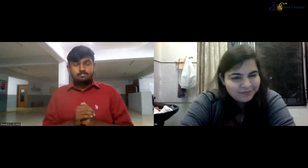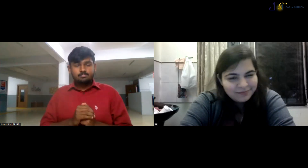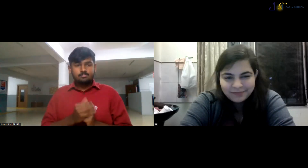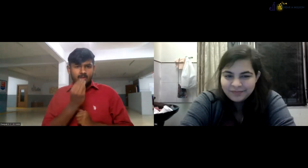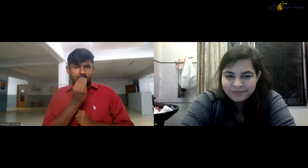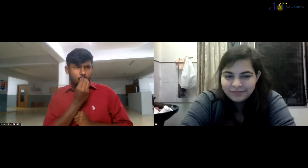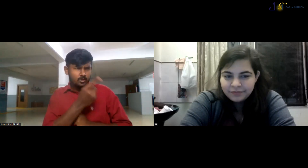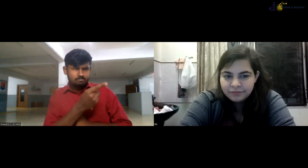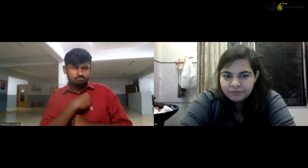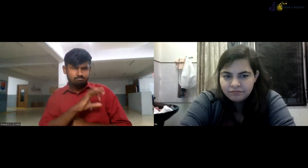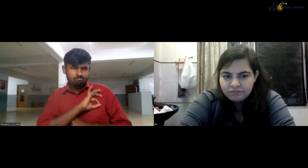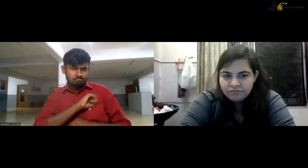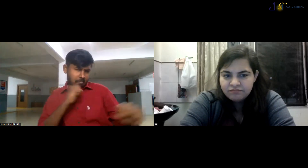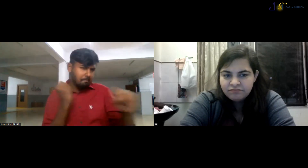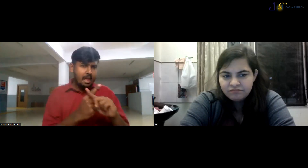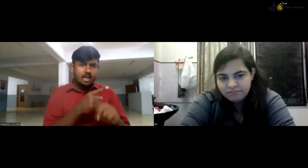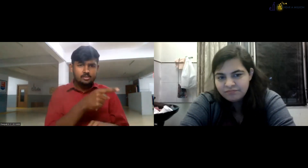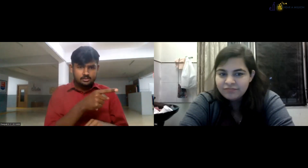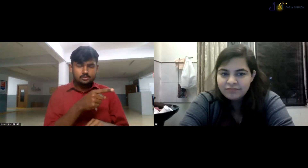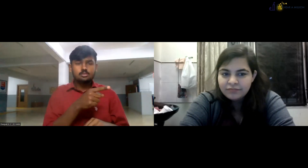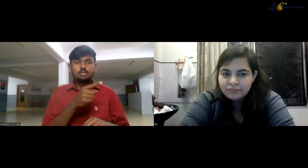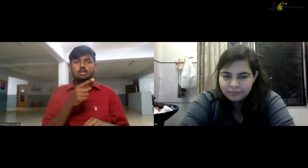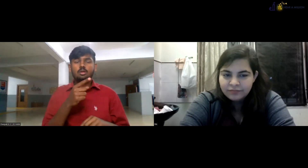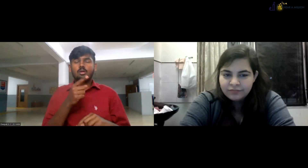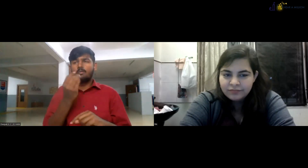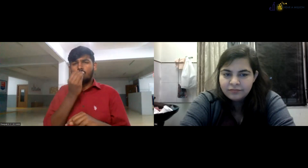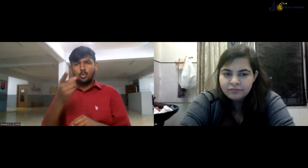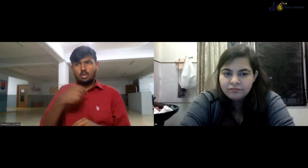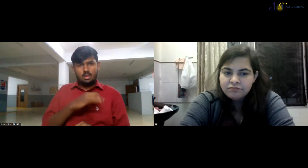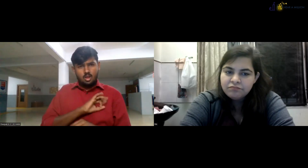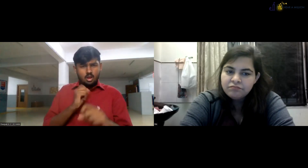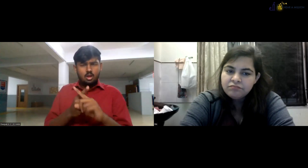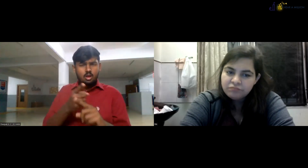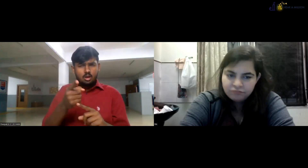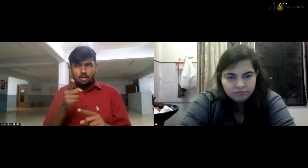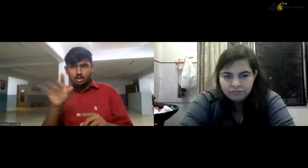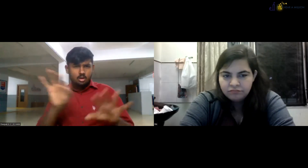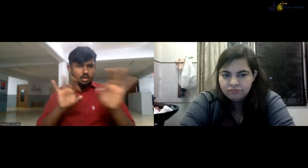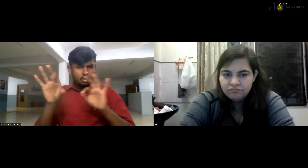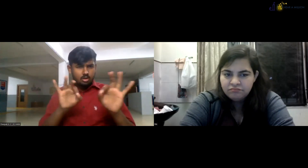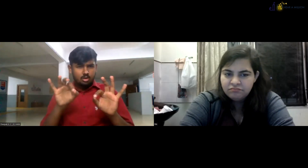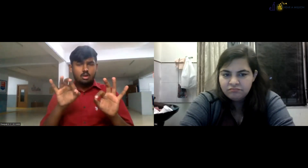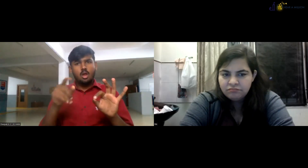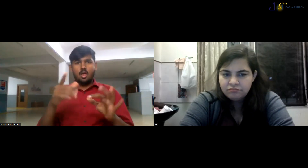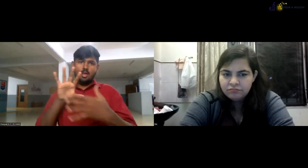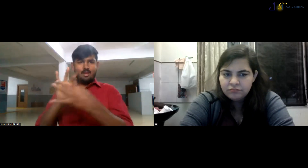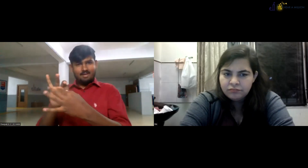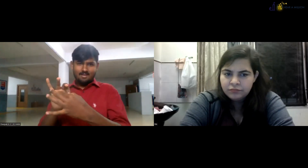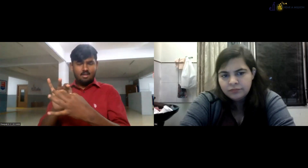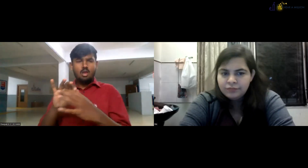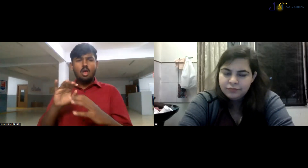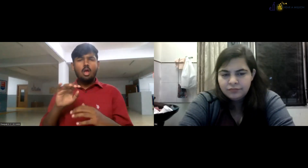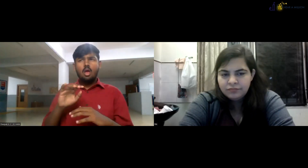So in your experience, you have been traveling to other most of the places, and when you see the food of that particular place,